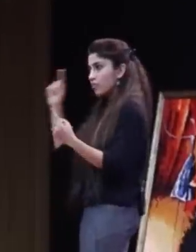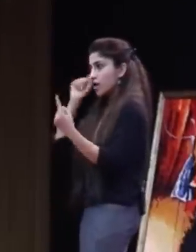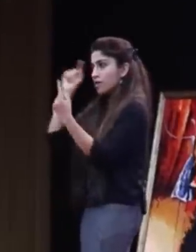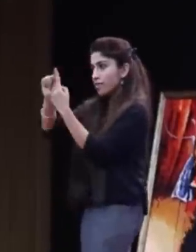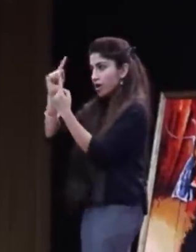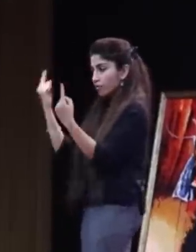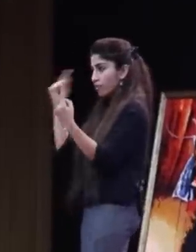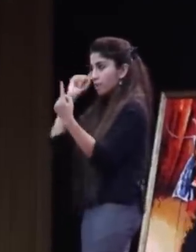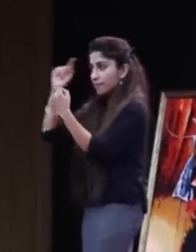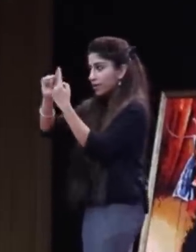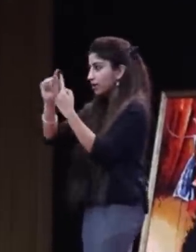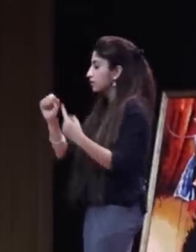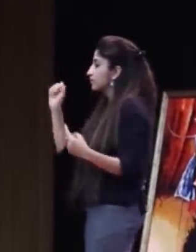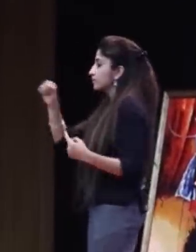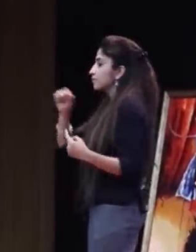the single point perspective.